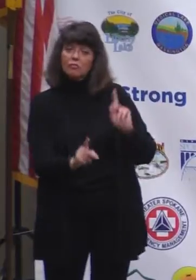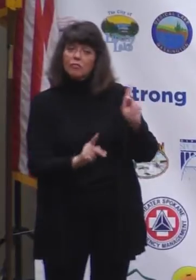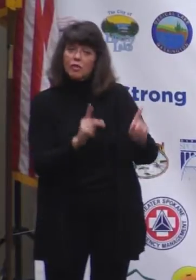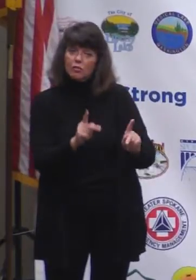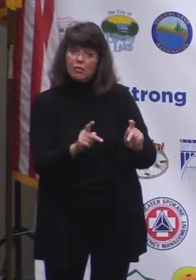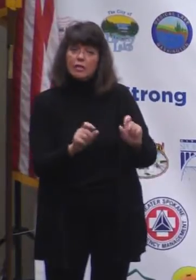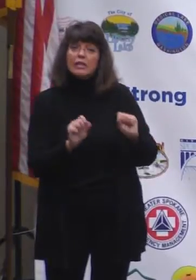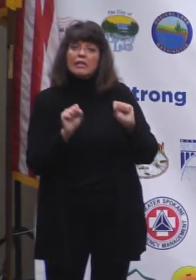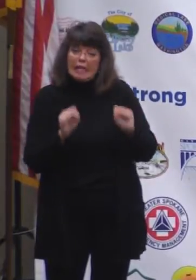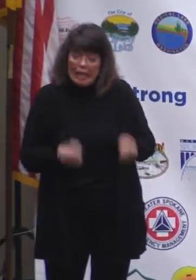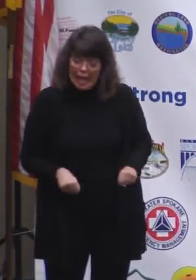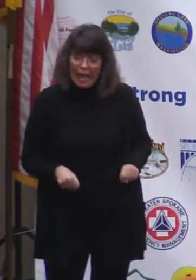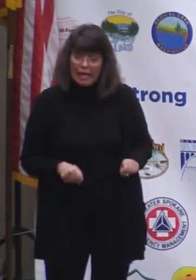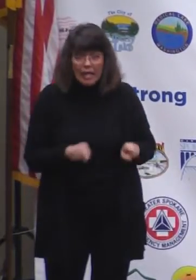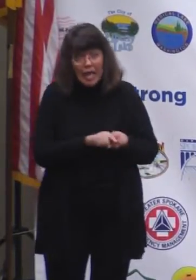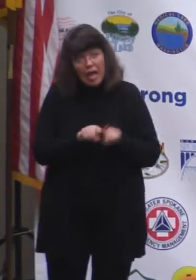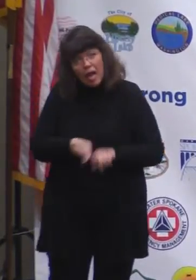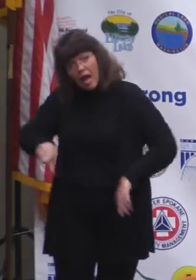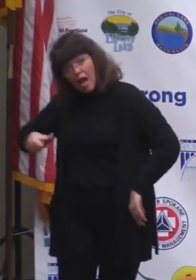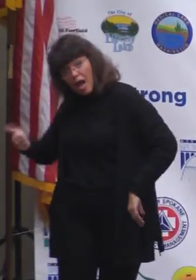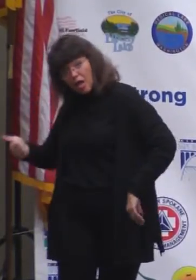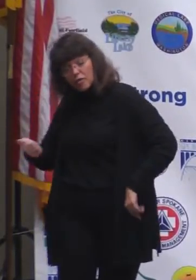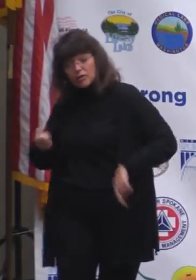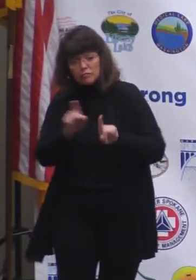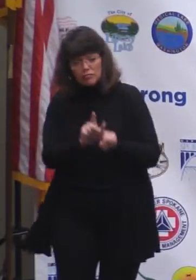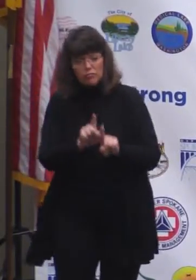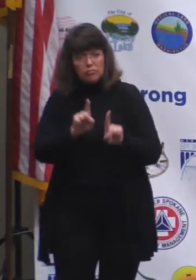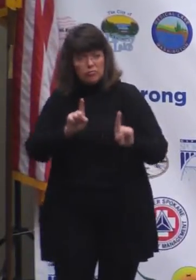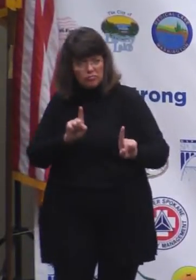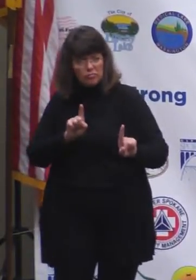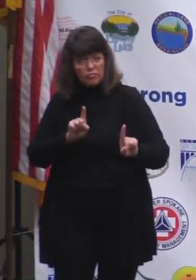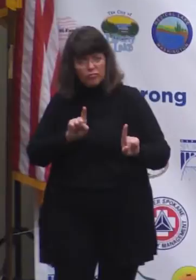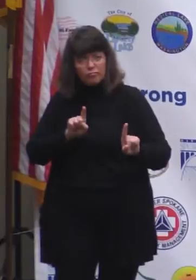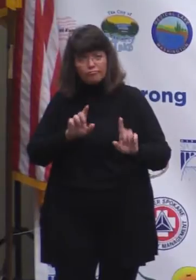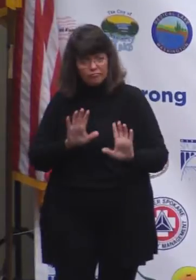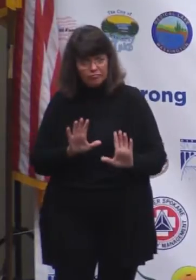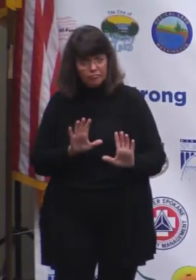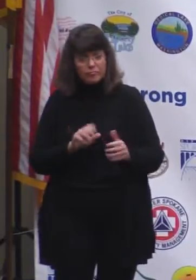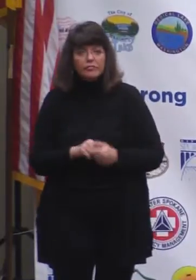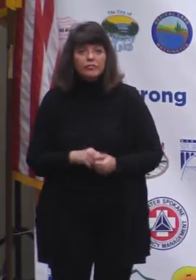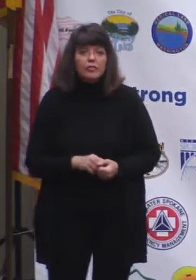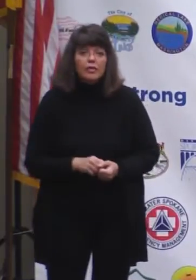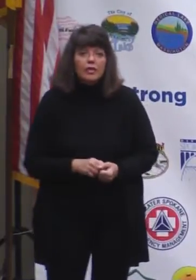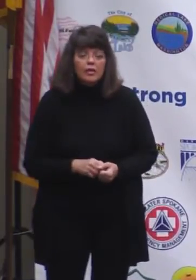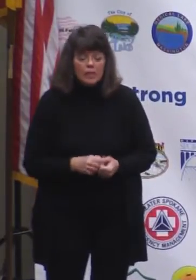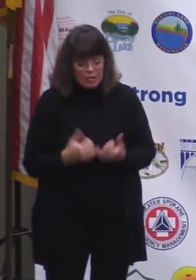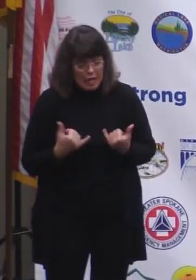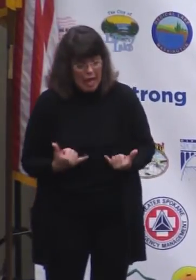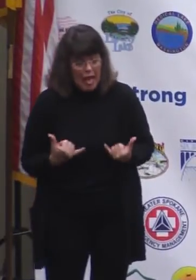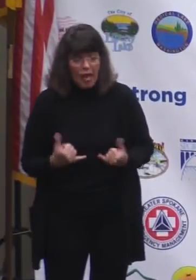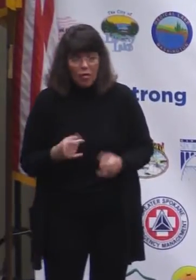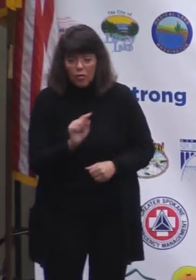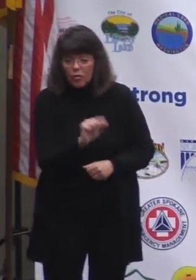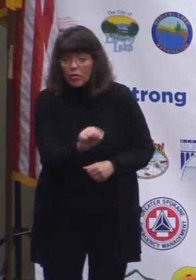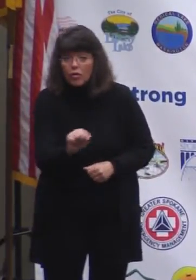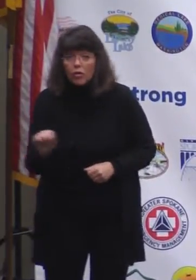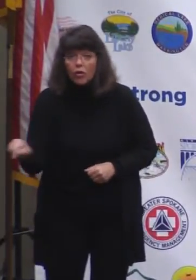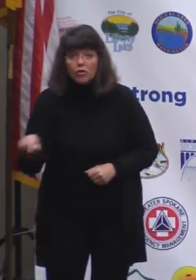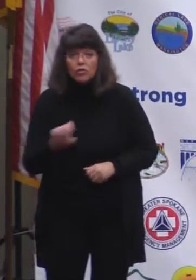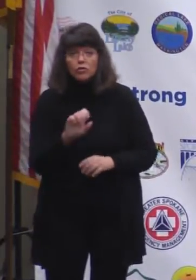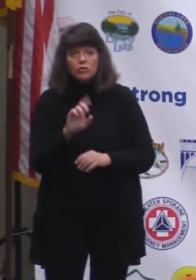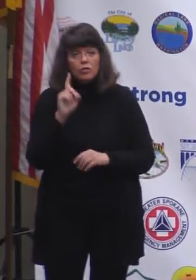to social distance just like the rest of our community. And so we're working really hard with homeless service providers and homeless